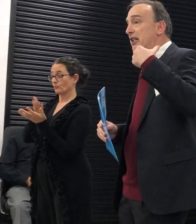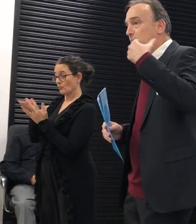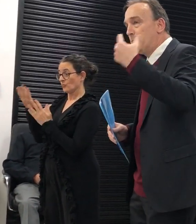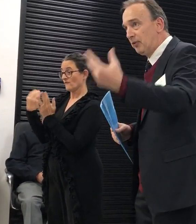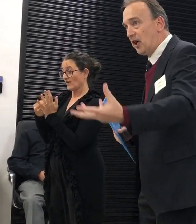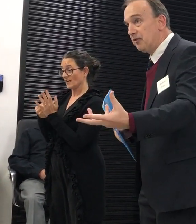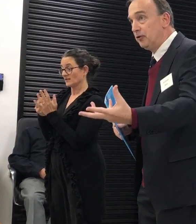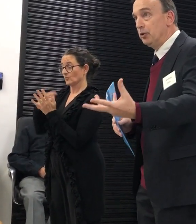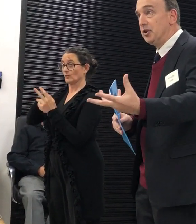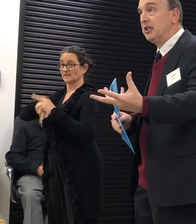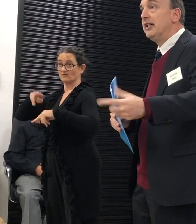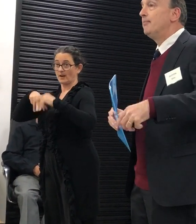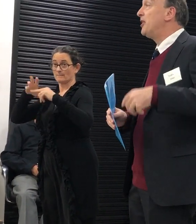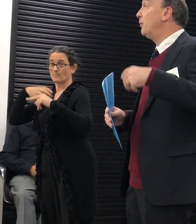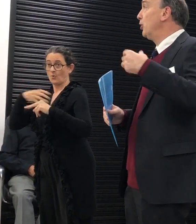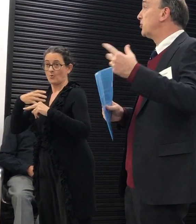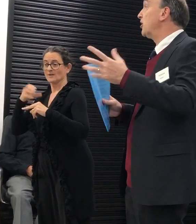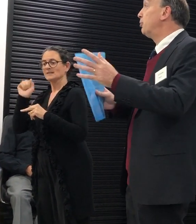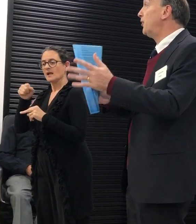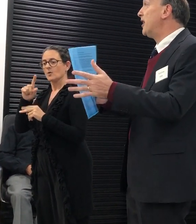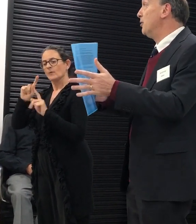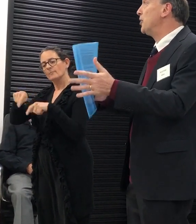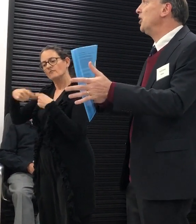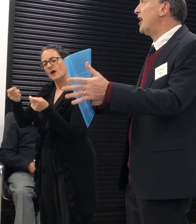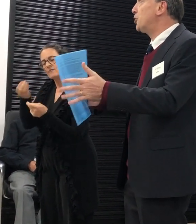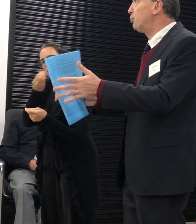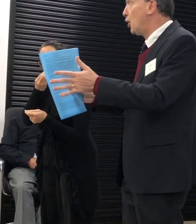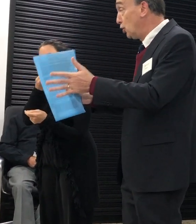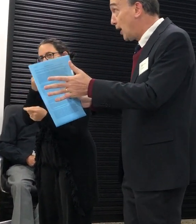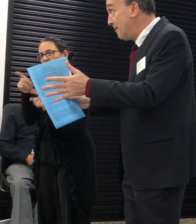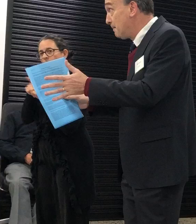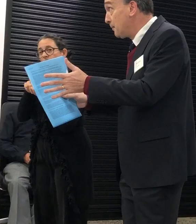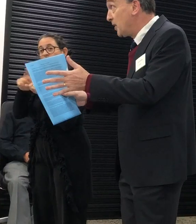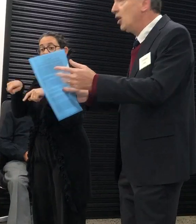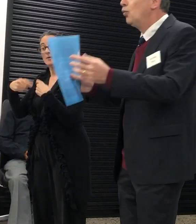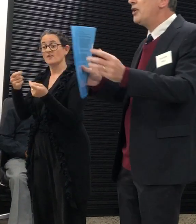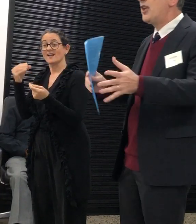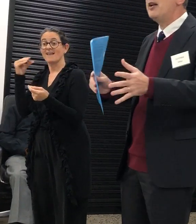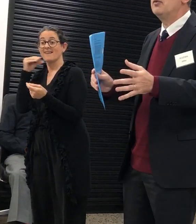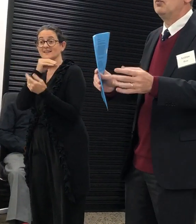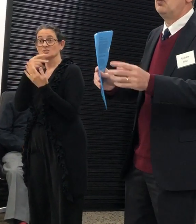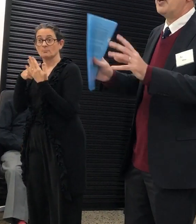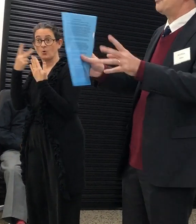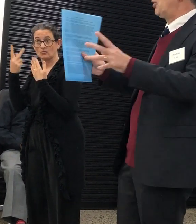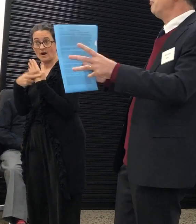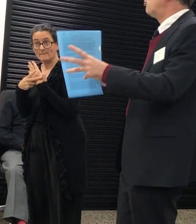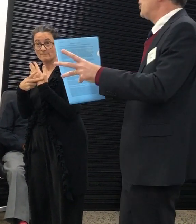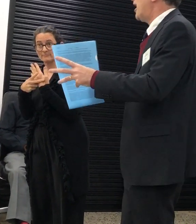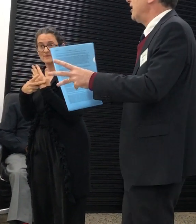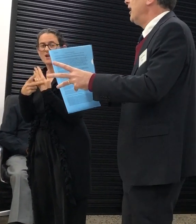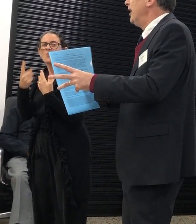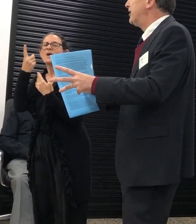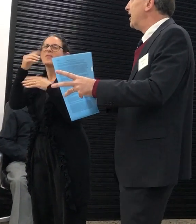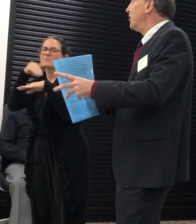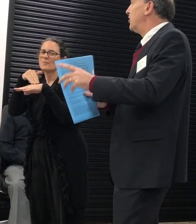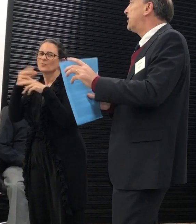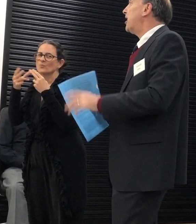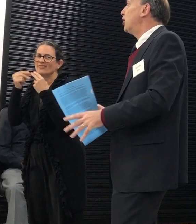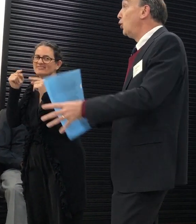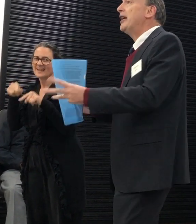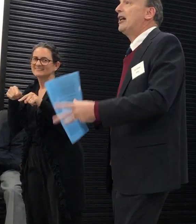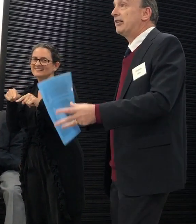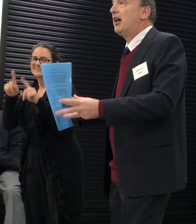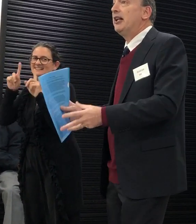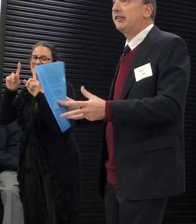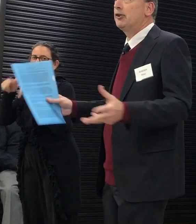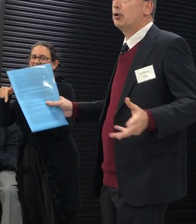So yes, we provide the food, but then we also provided them with a lunch program. With that, one of the problems with that is that they